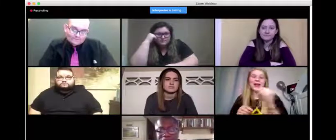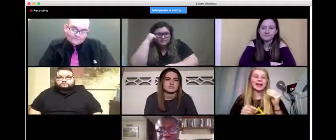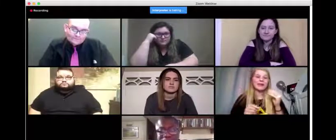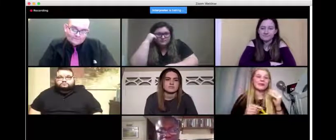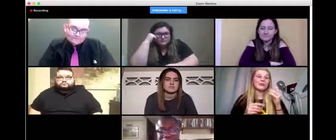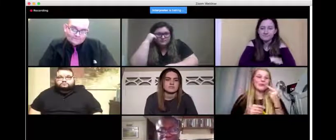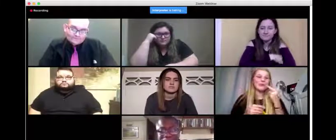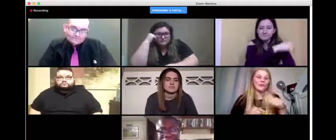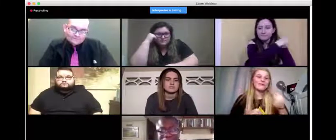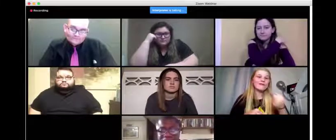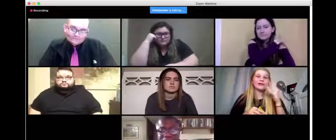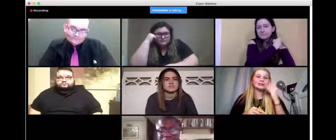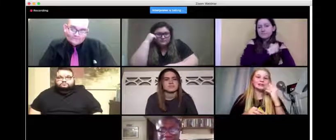definitely. Yes.